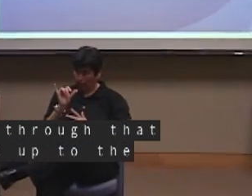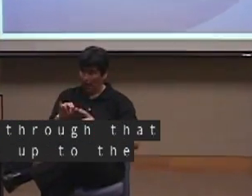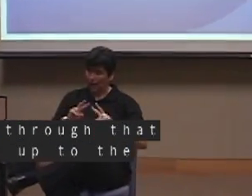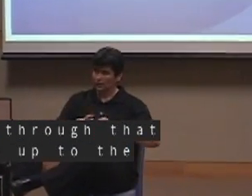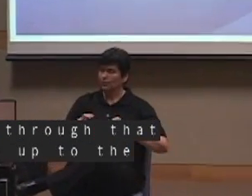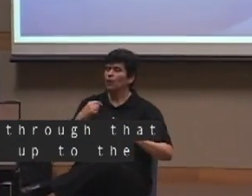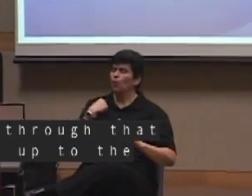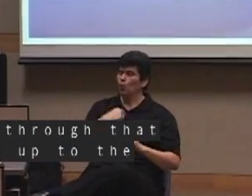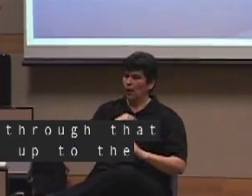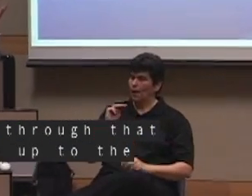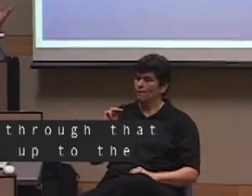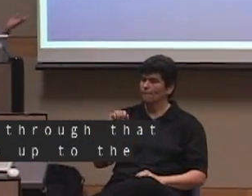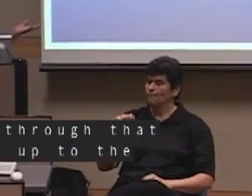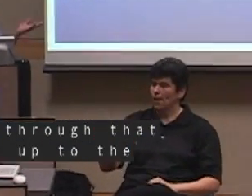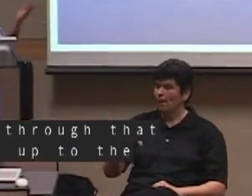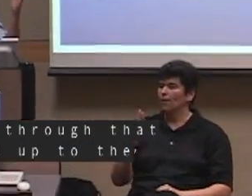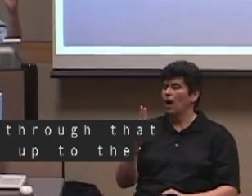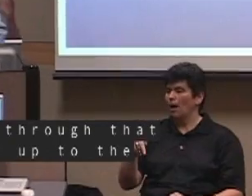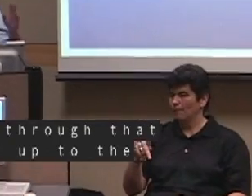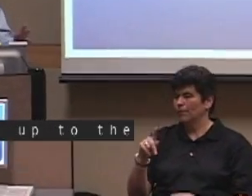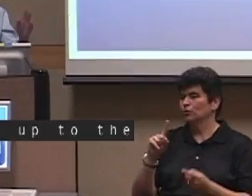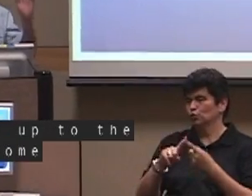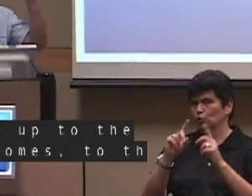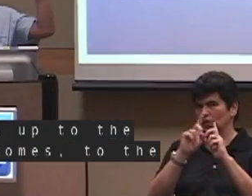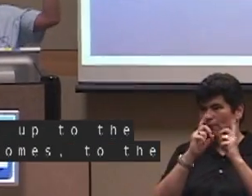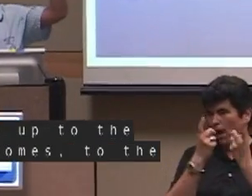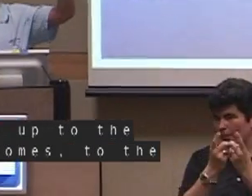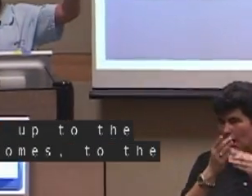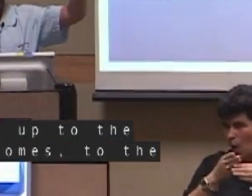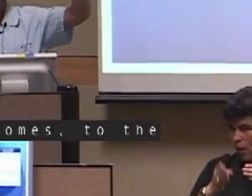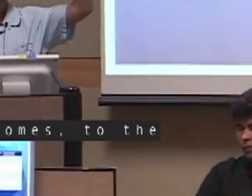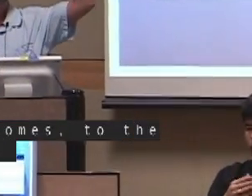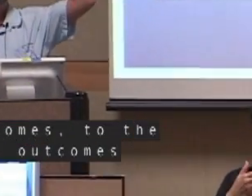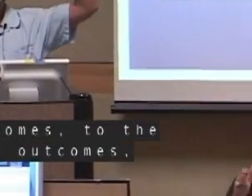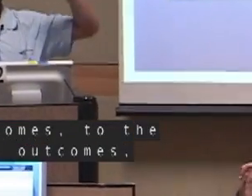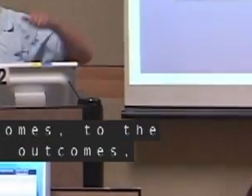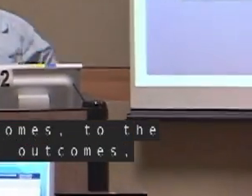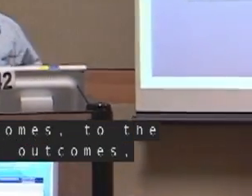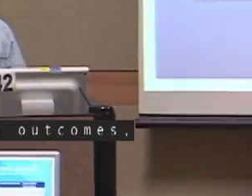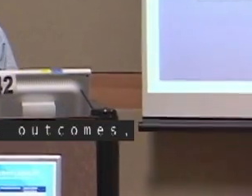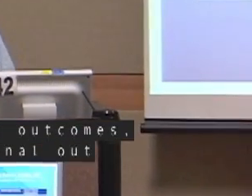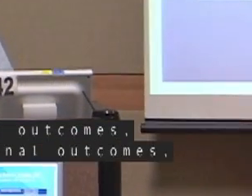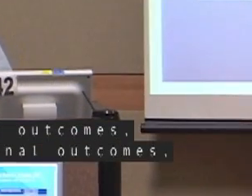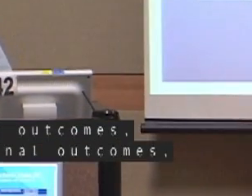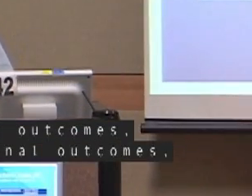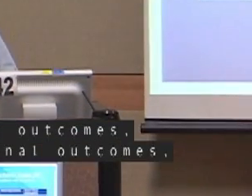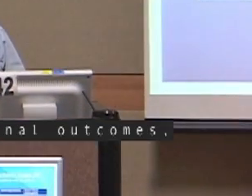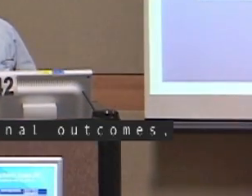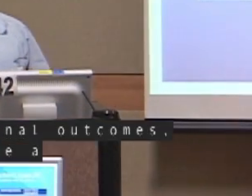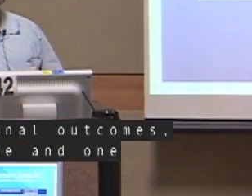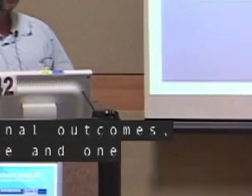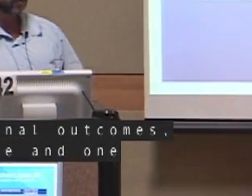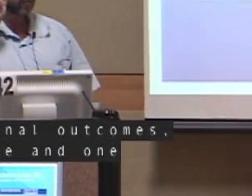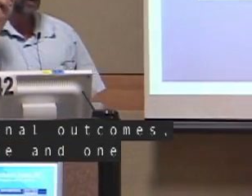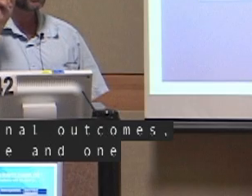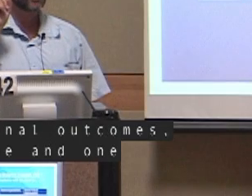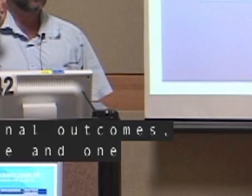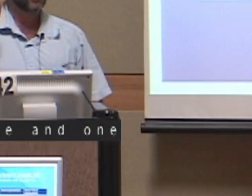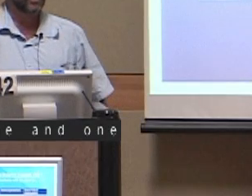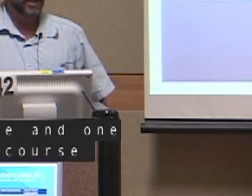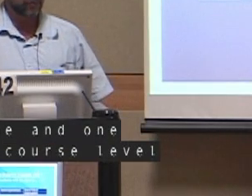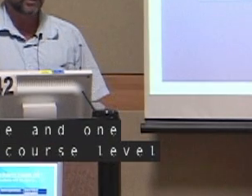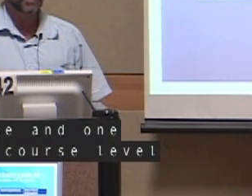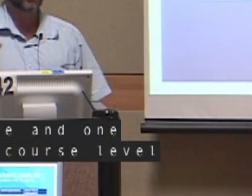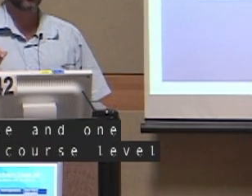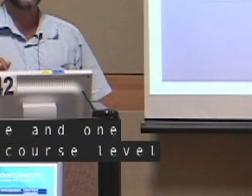through that assessment, we map up to the departmental outcomes, to the general education outcomes, to the institutional outcomes. We assess one